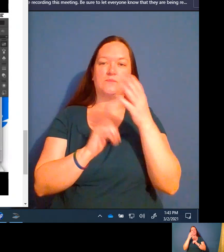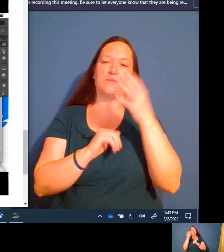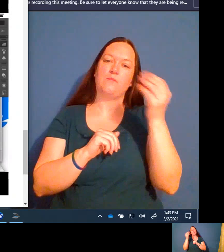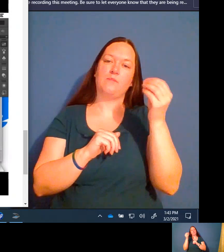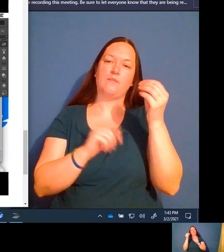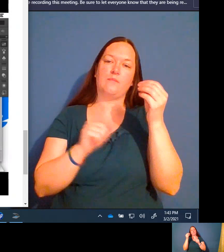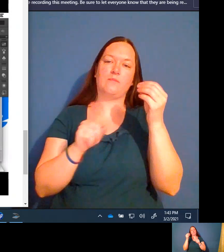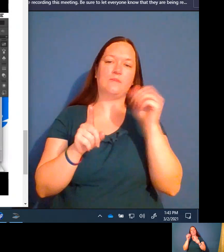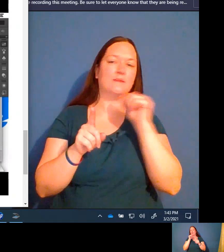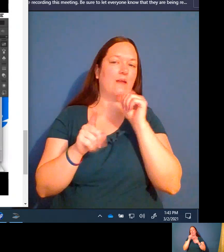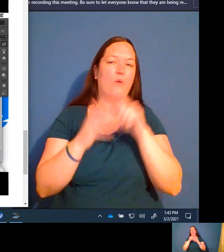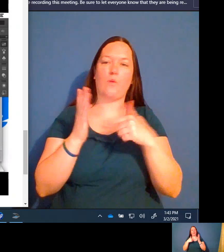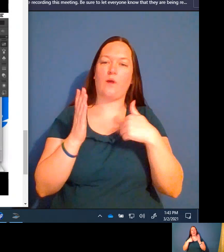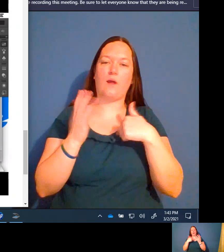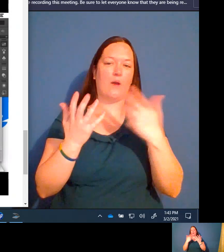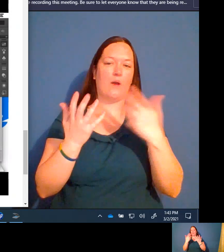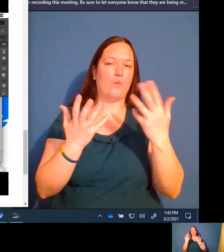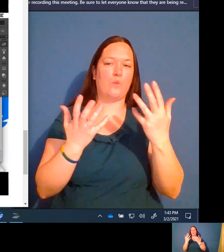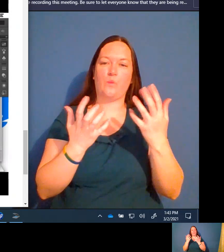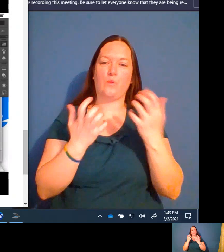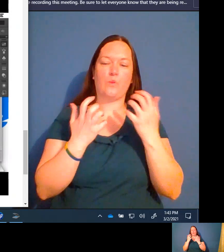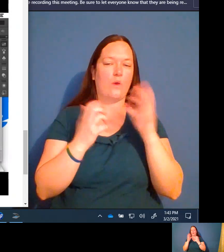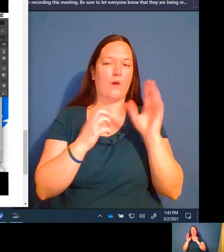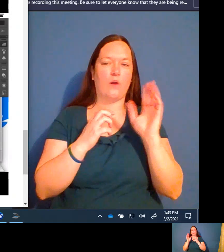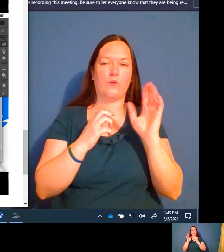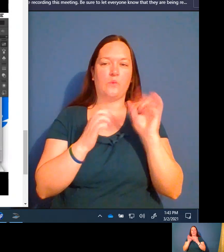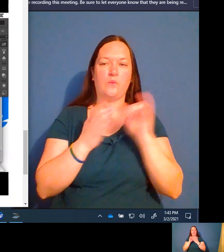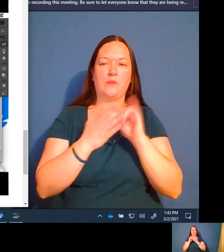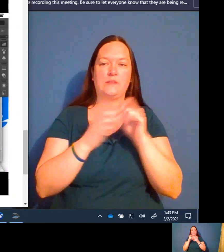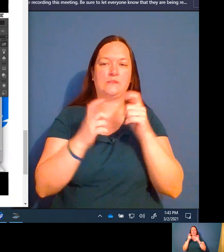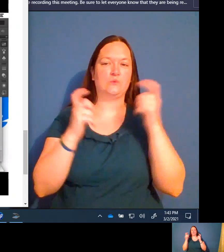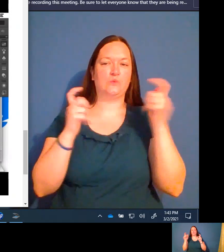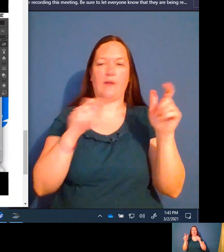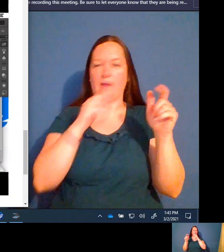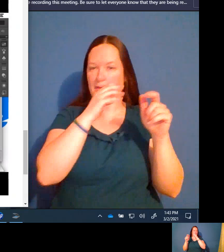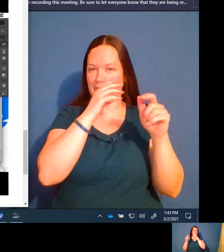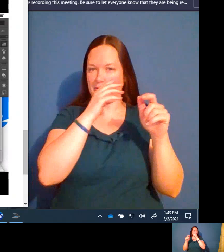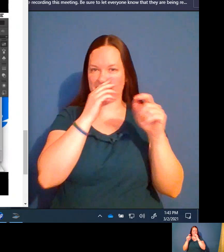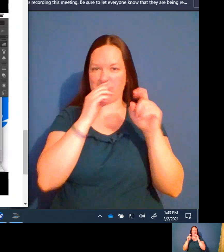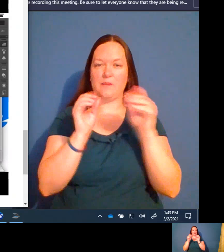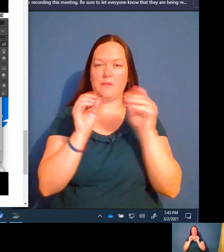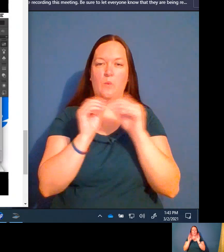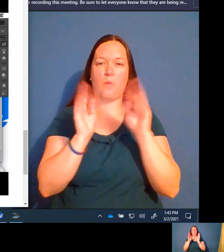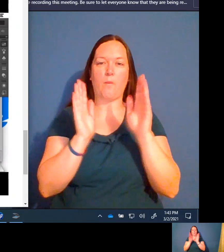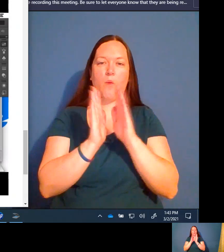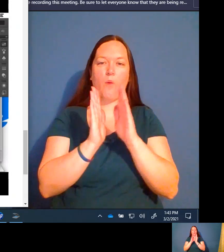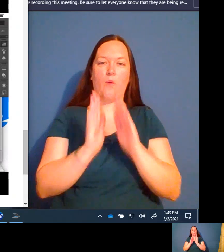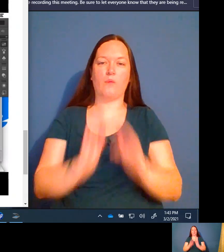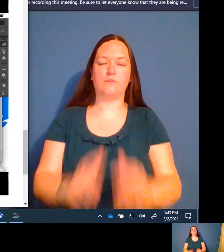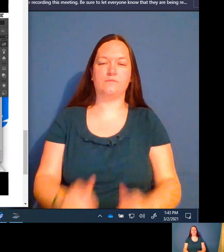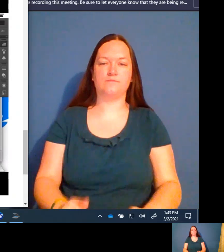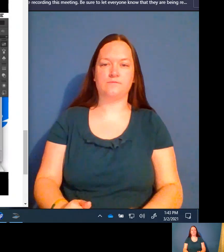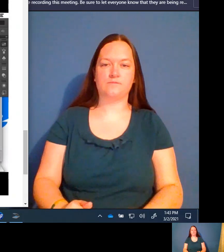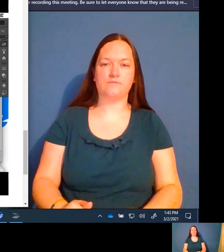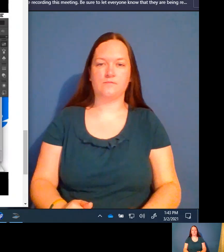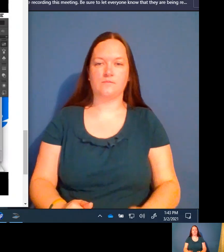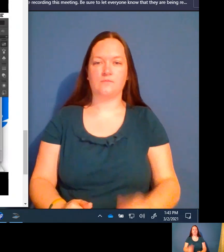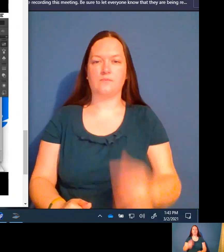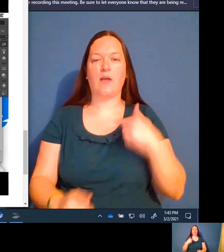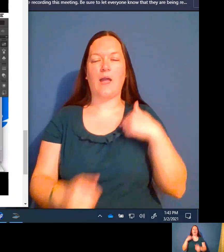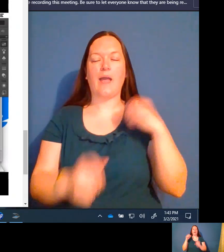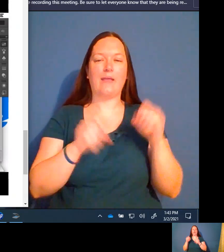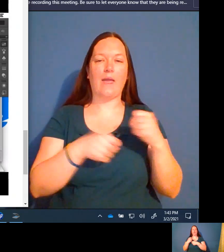And that is not the apple I want to use because it's a little big. I'm just going to use a smaller one. So I know I could